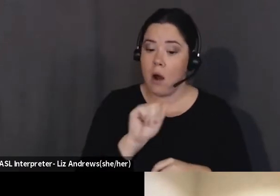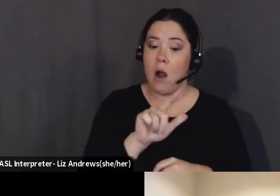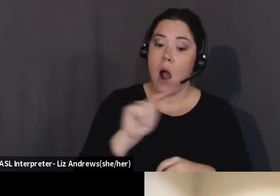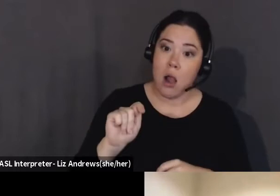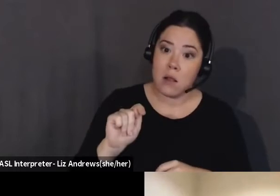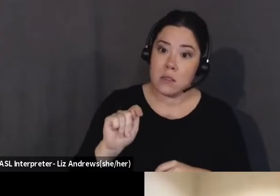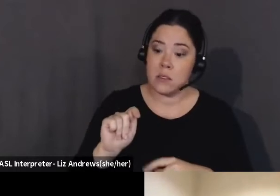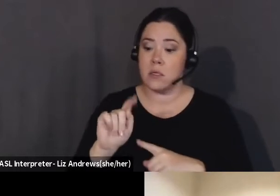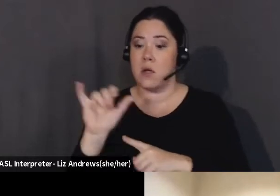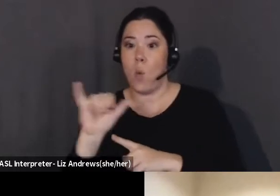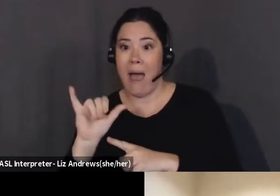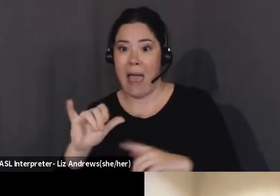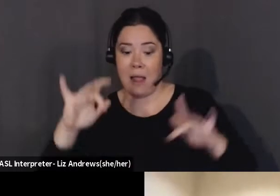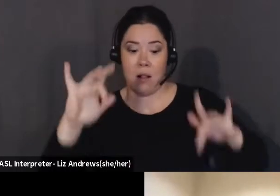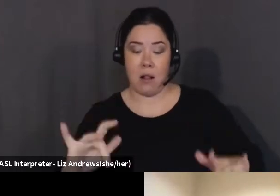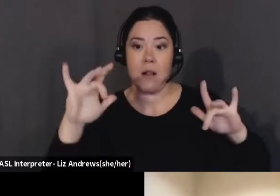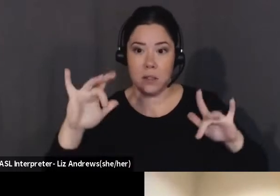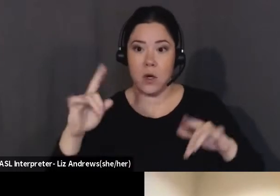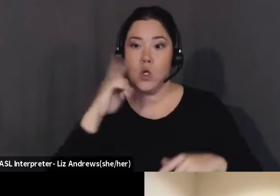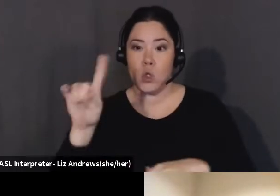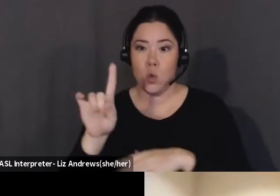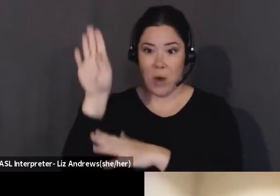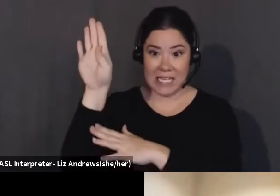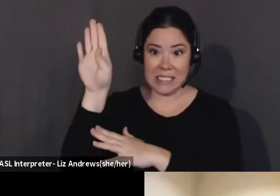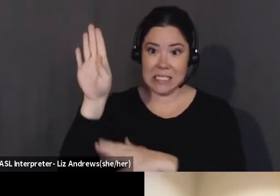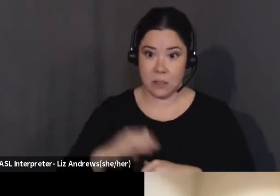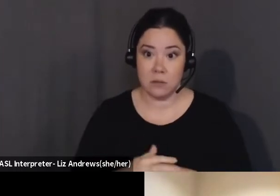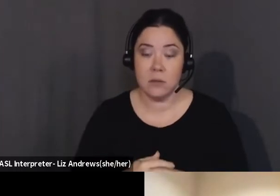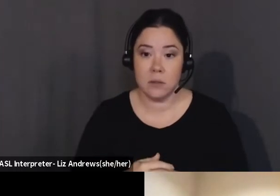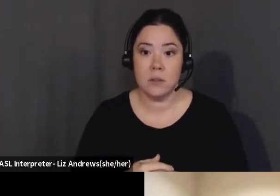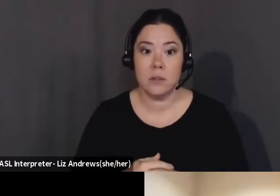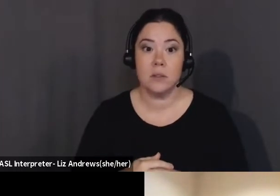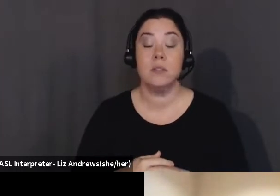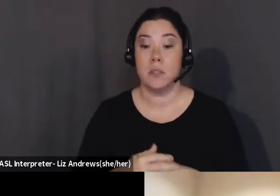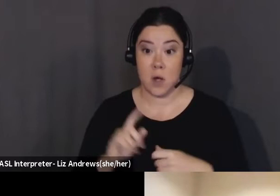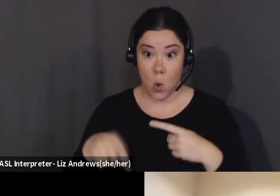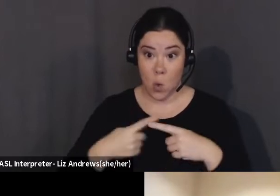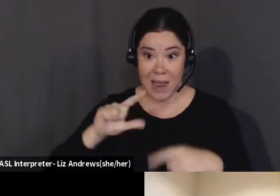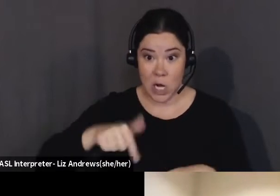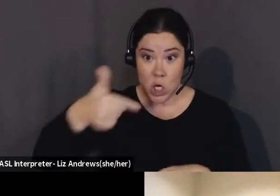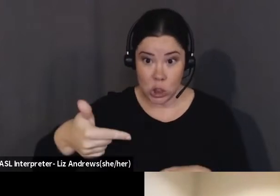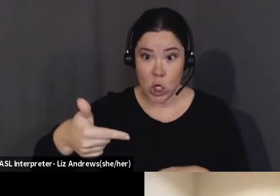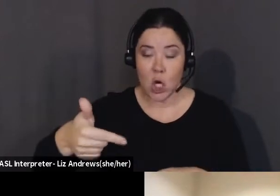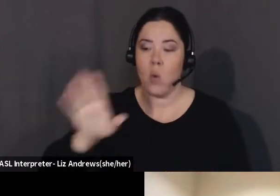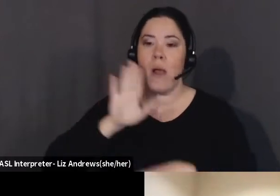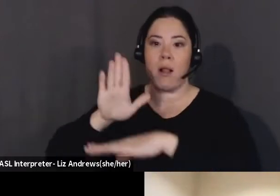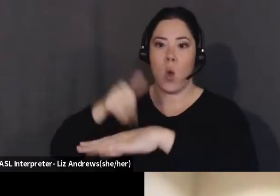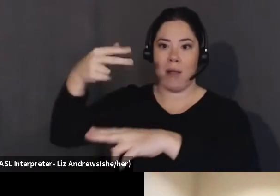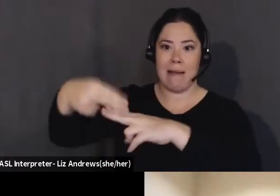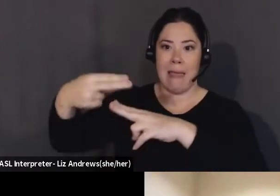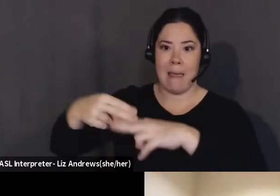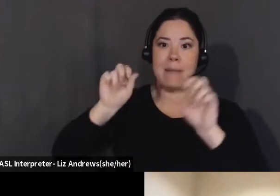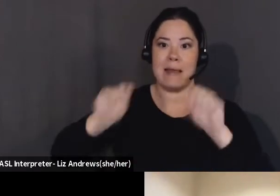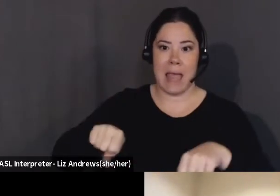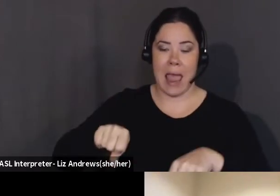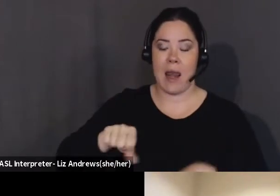Alt+Y on your keypad to raise your hand. We will then let you know when you can unmute. You can select